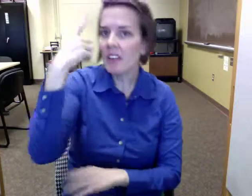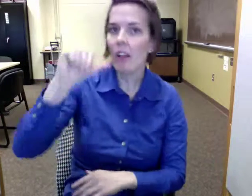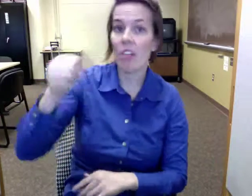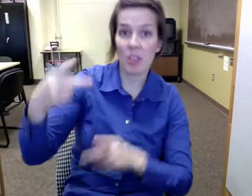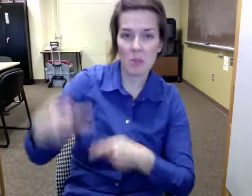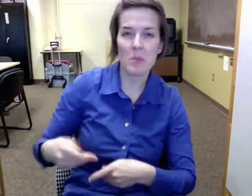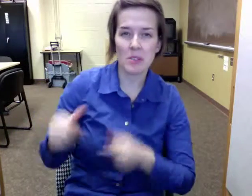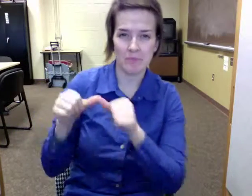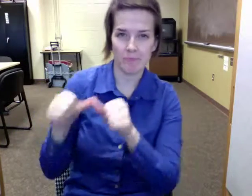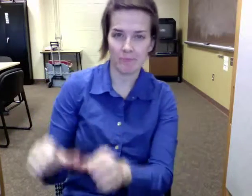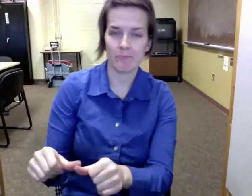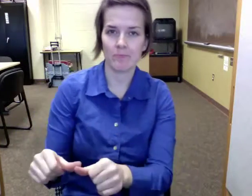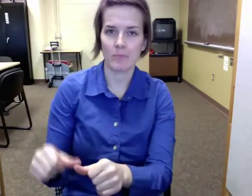bidirectional interaction.